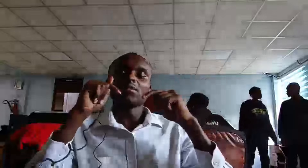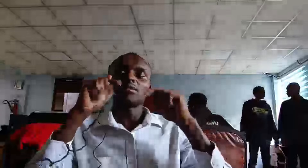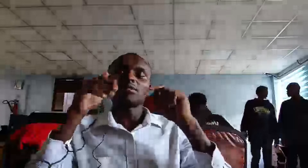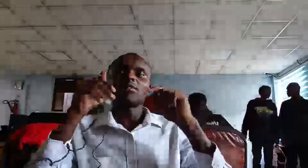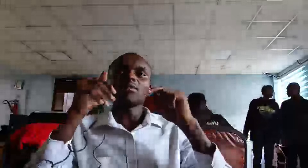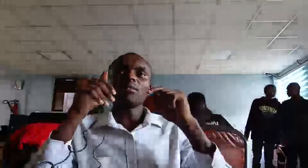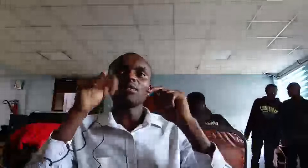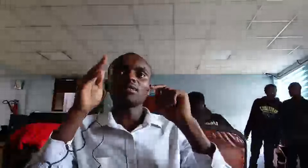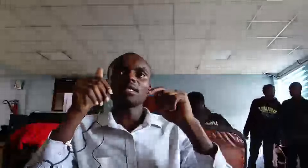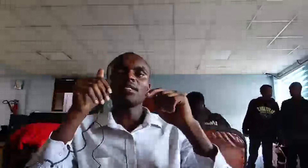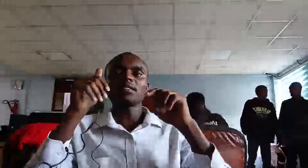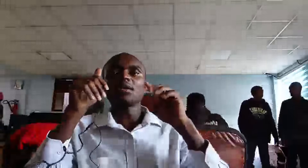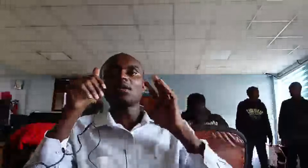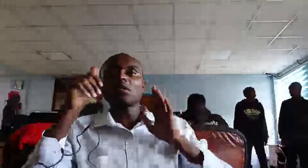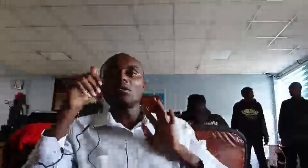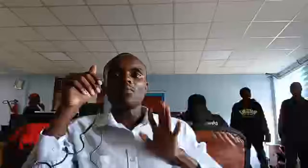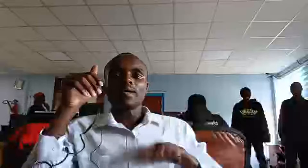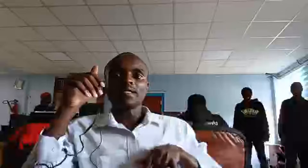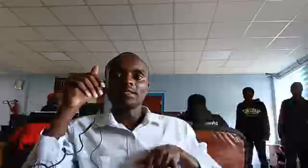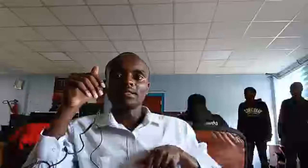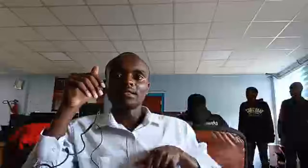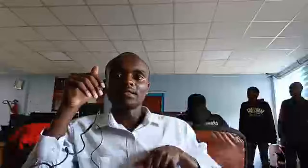So you sign